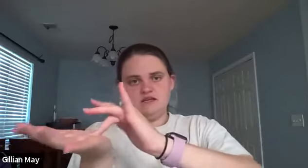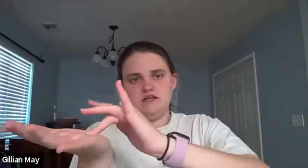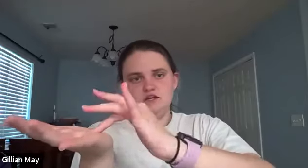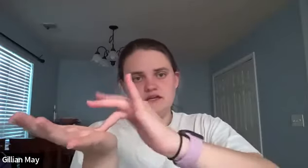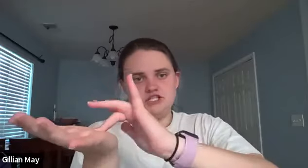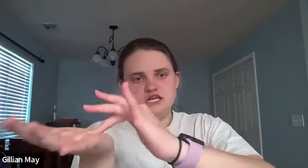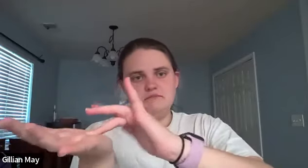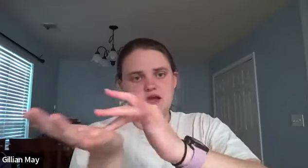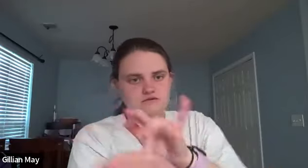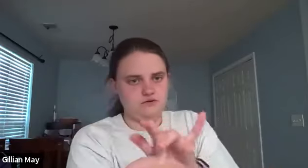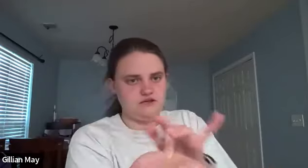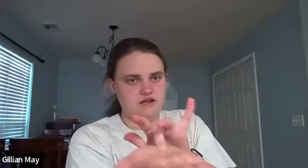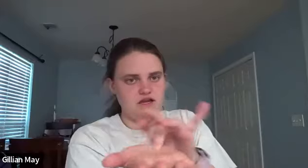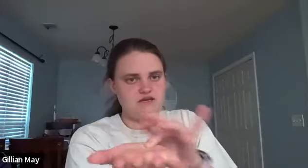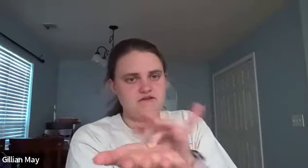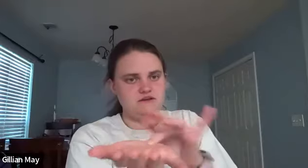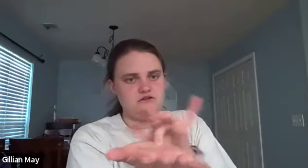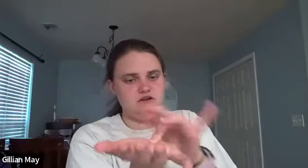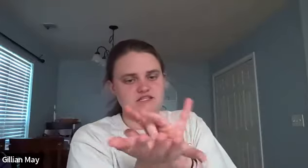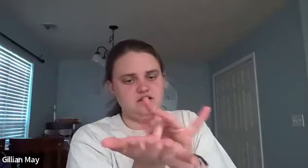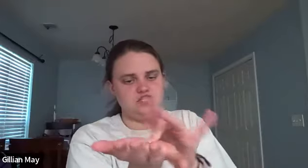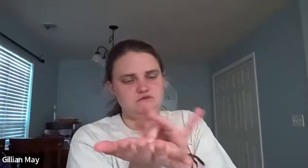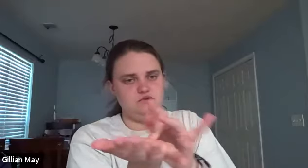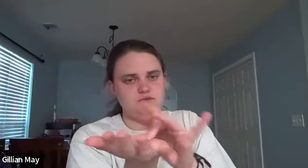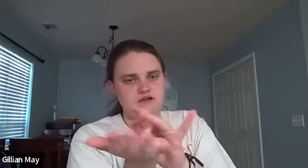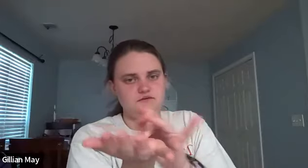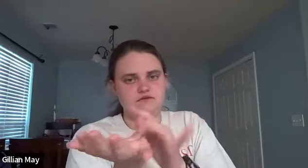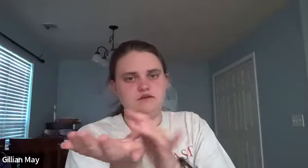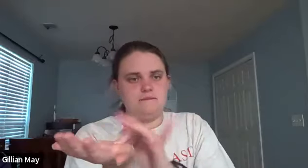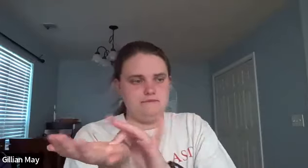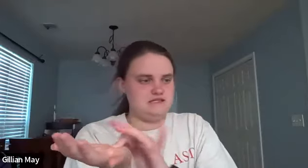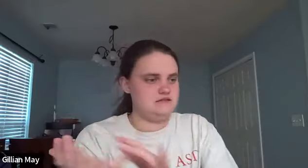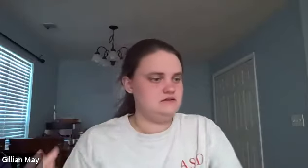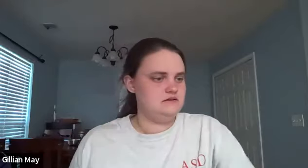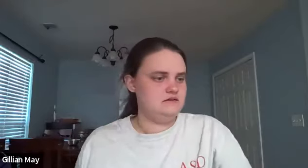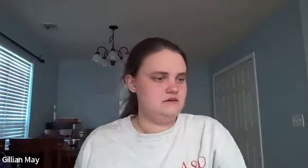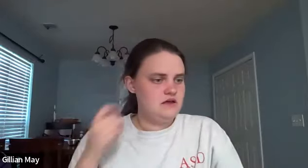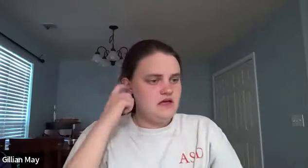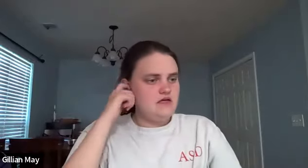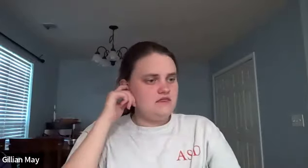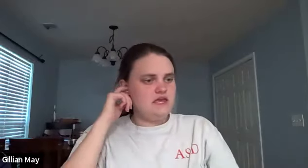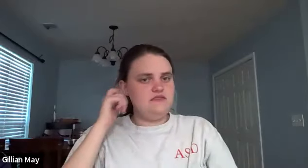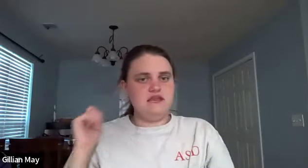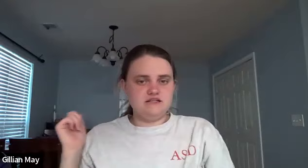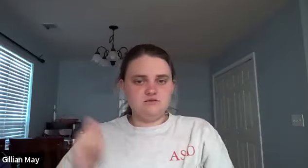And you like shake it back and forth. Like I keep my finger there and it's like, it just moves back and forth. Yeah, medicine. Then the next one